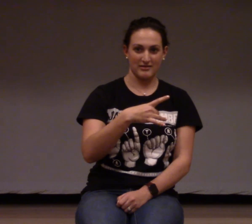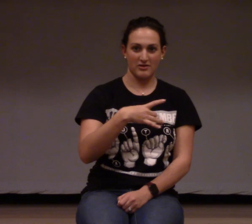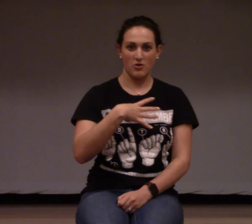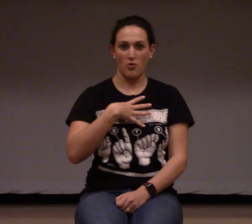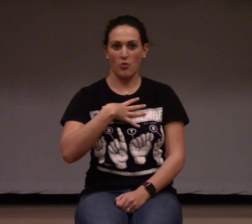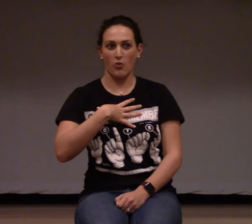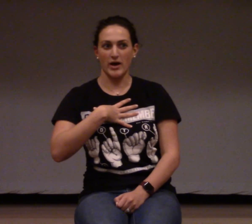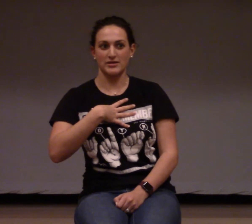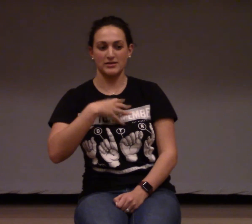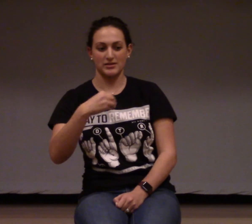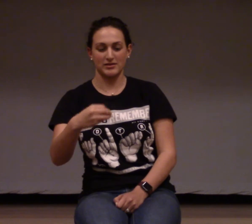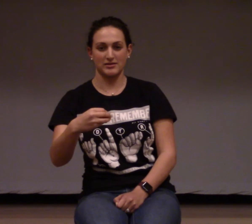white.